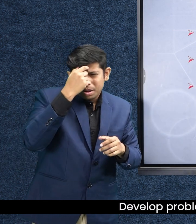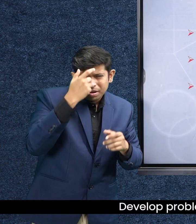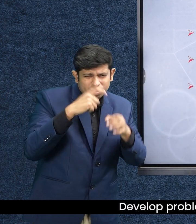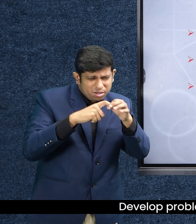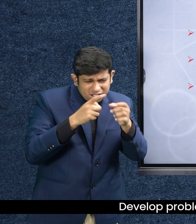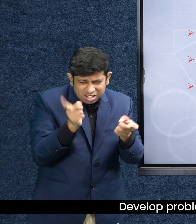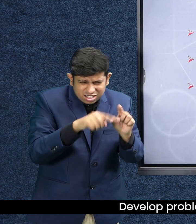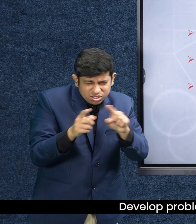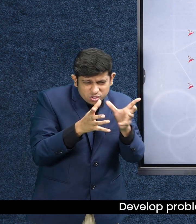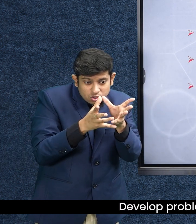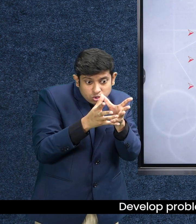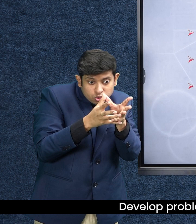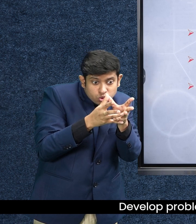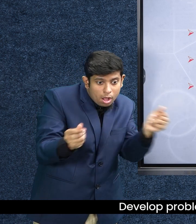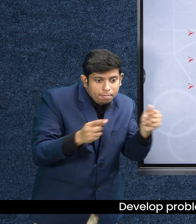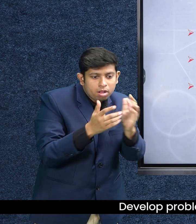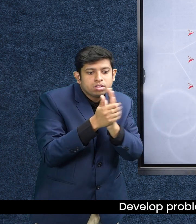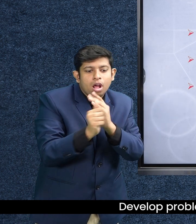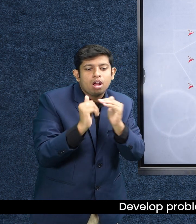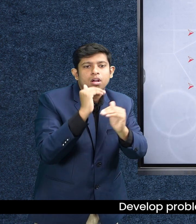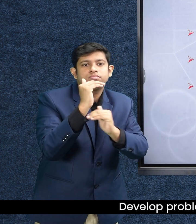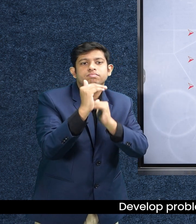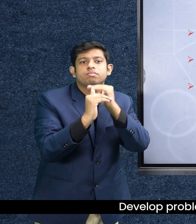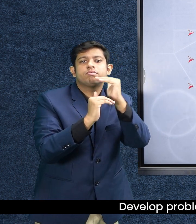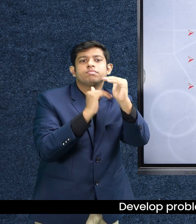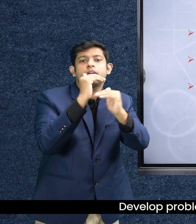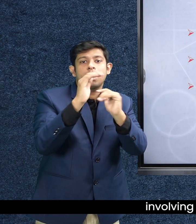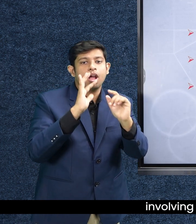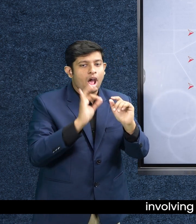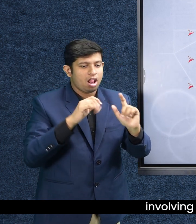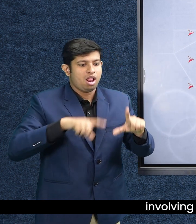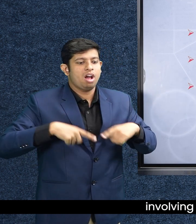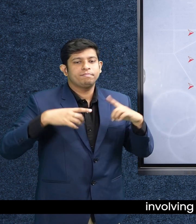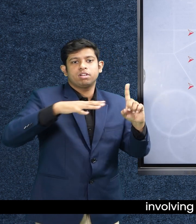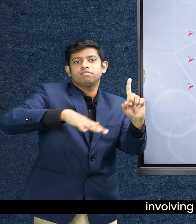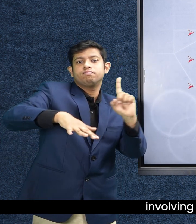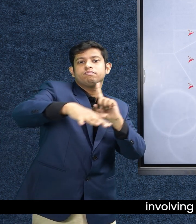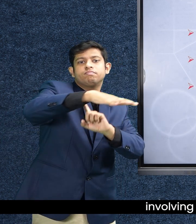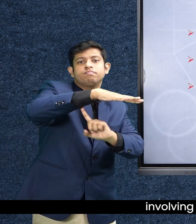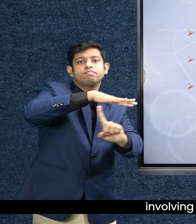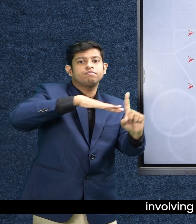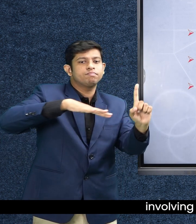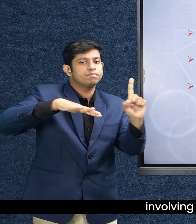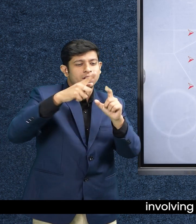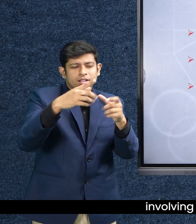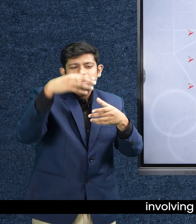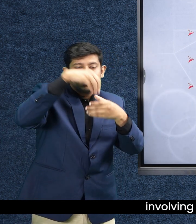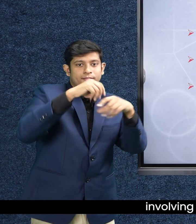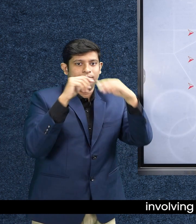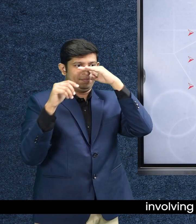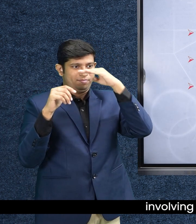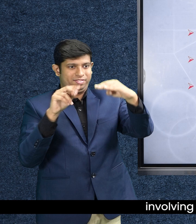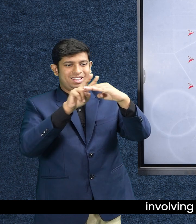Develop problem solving skills for real life scenarios involving elevation and depression angles.